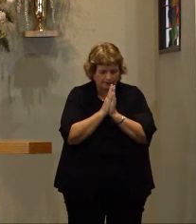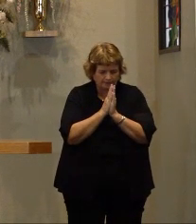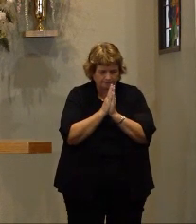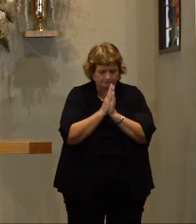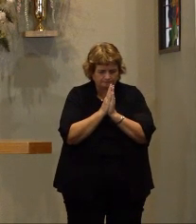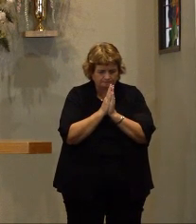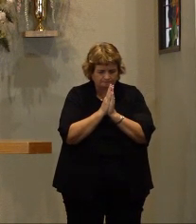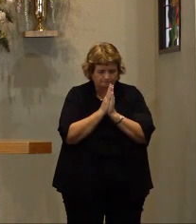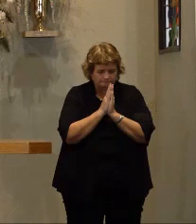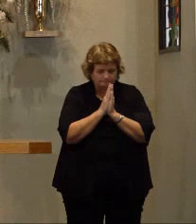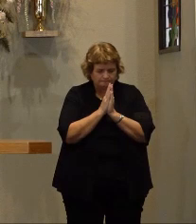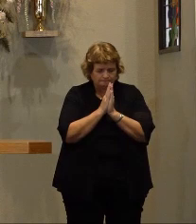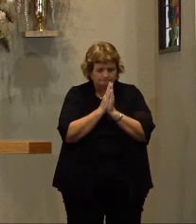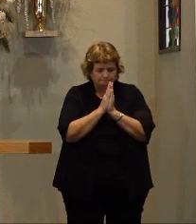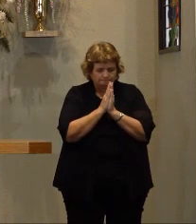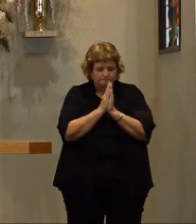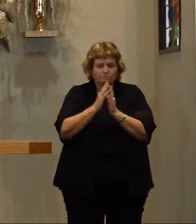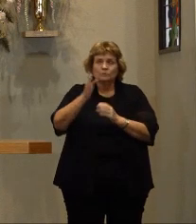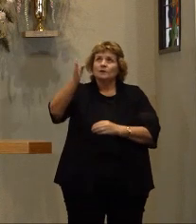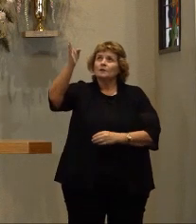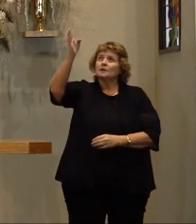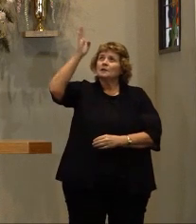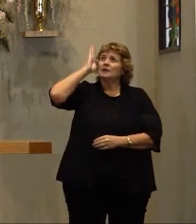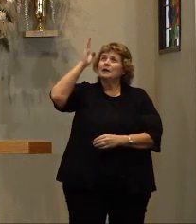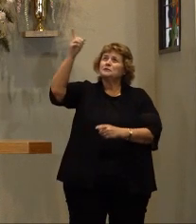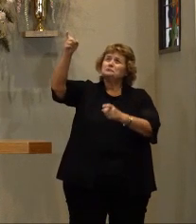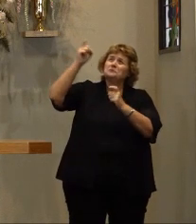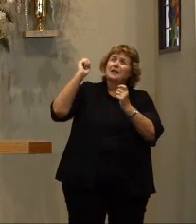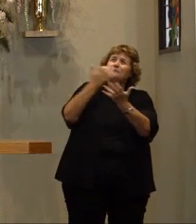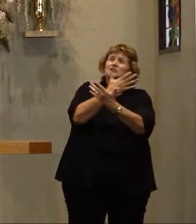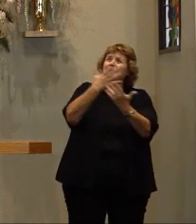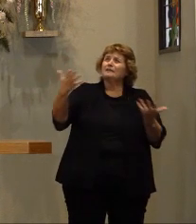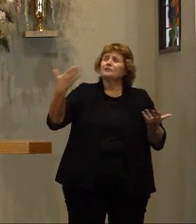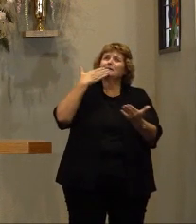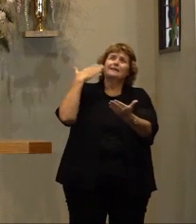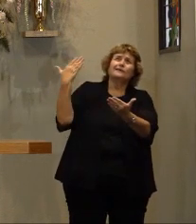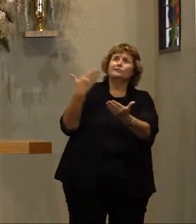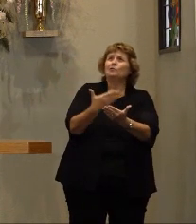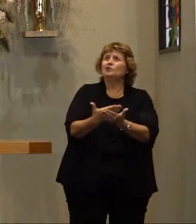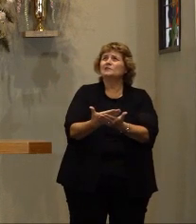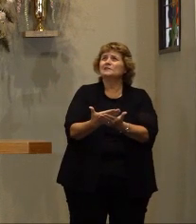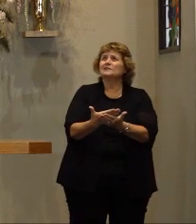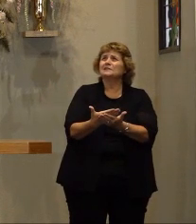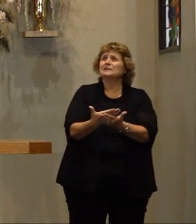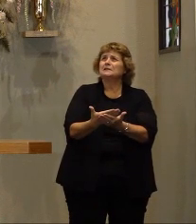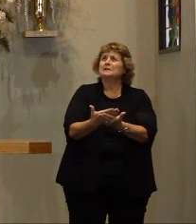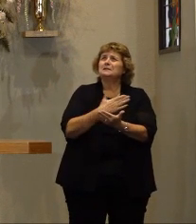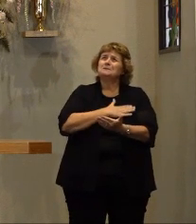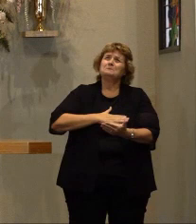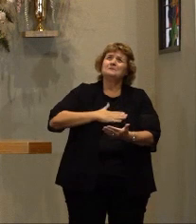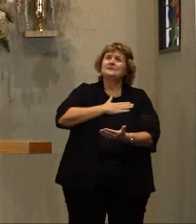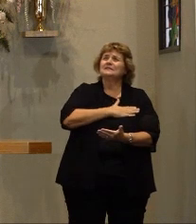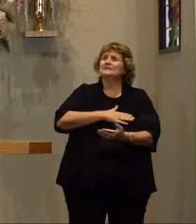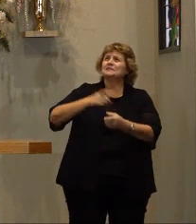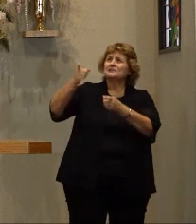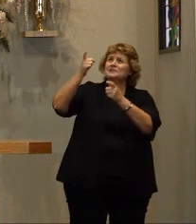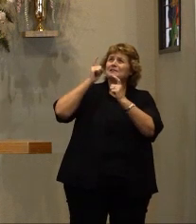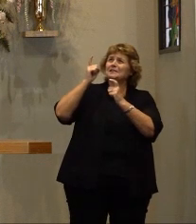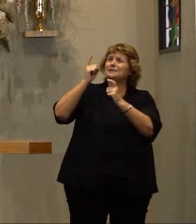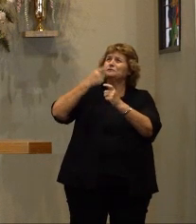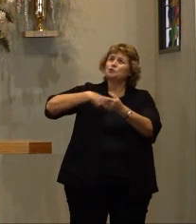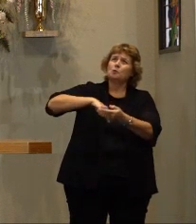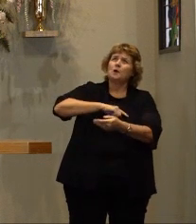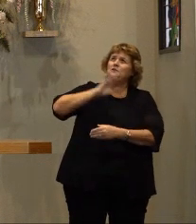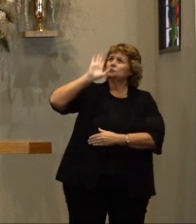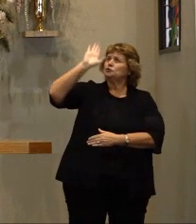O God, from whom all good proceeds, grant to us, your humble